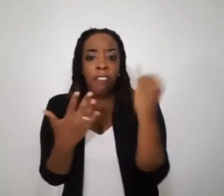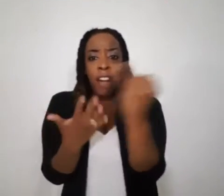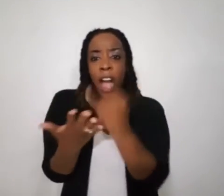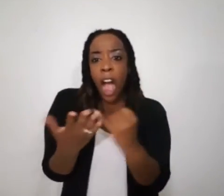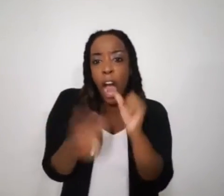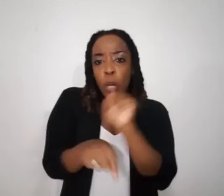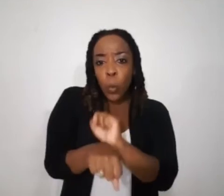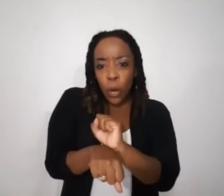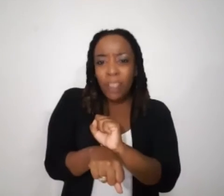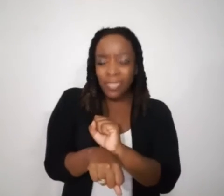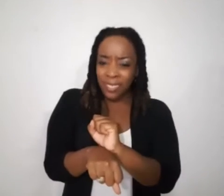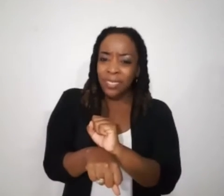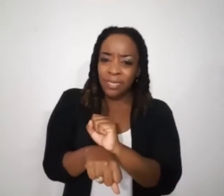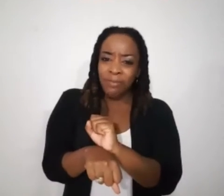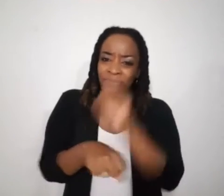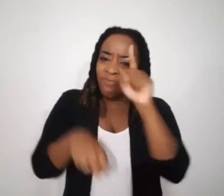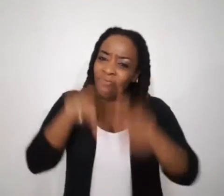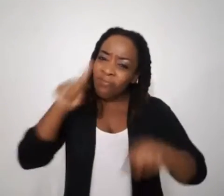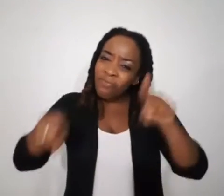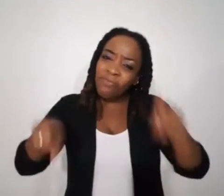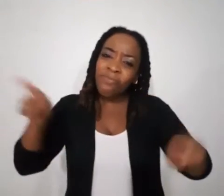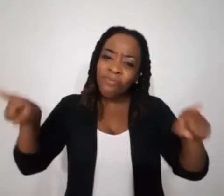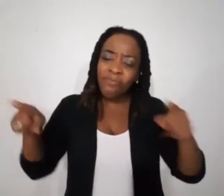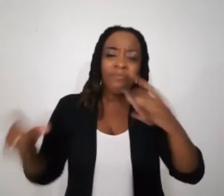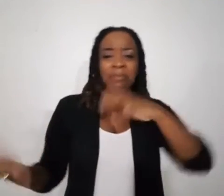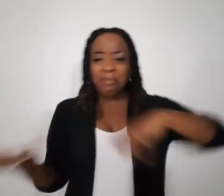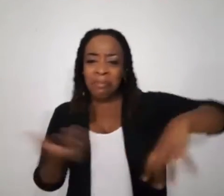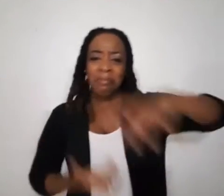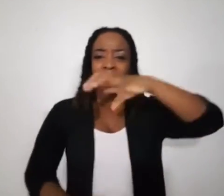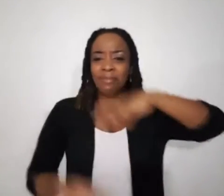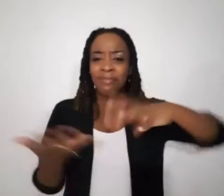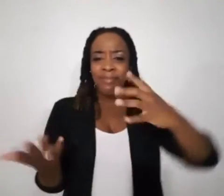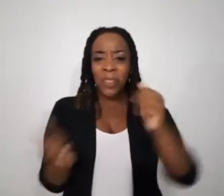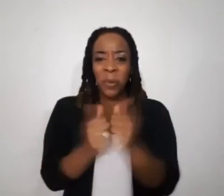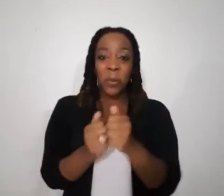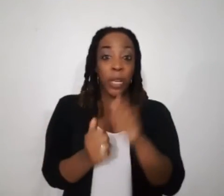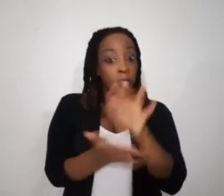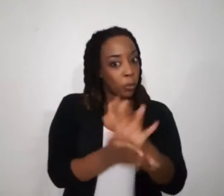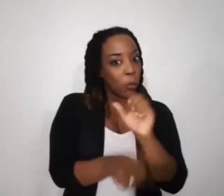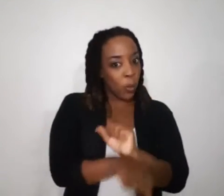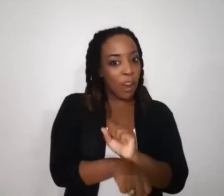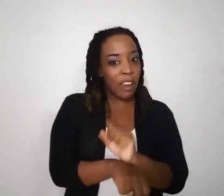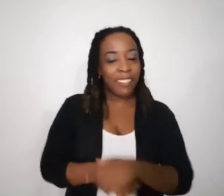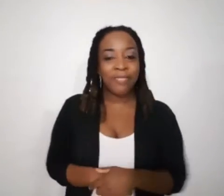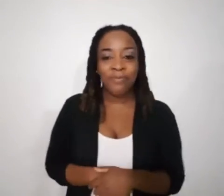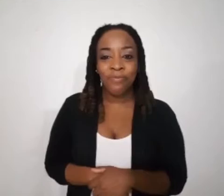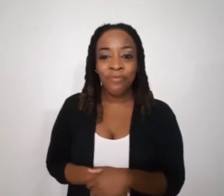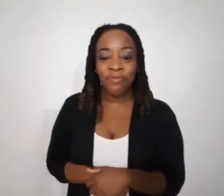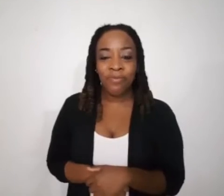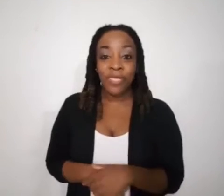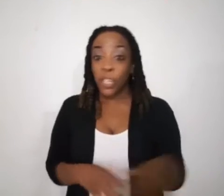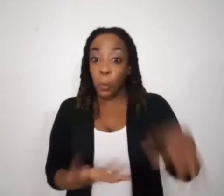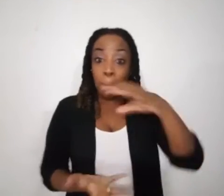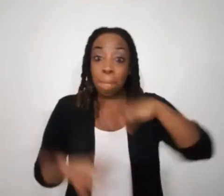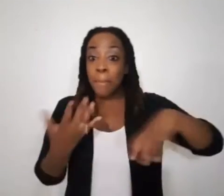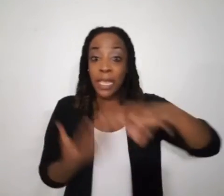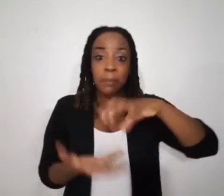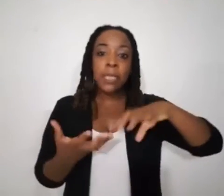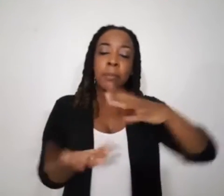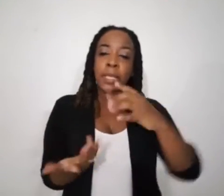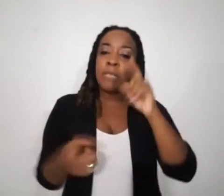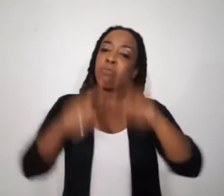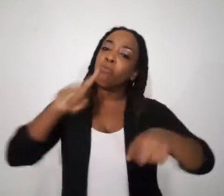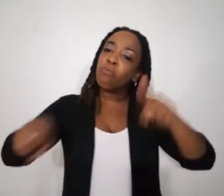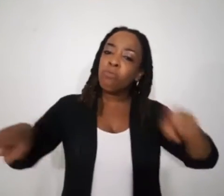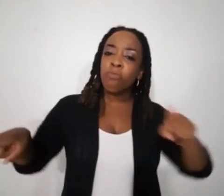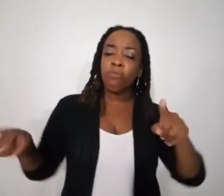these things in there mixed in with the schoolwork. And so you mix everything up so that your child doesn't